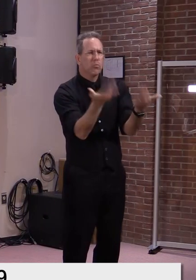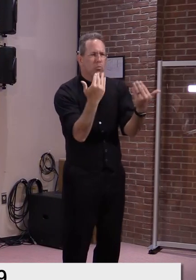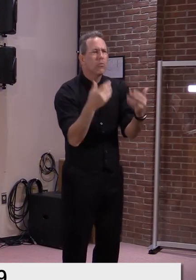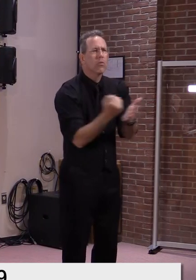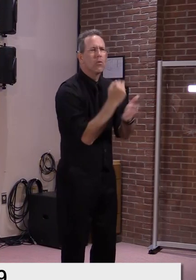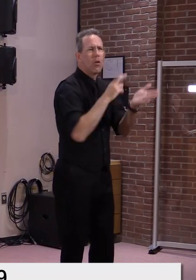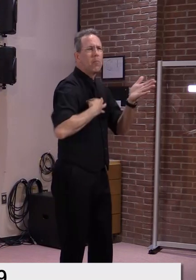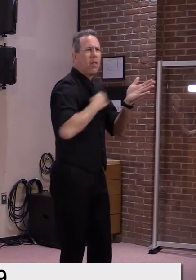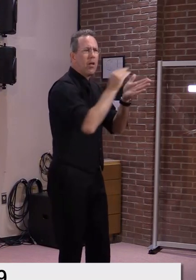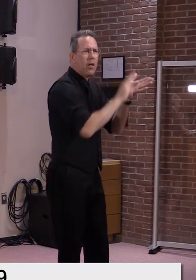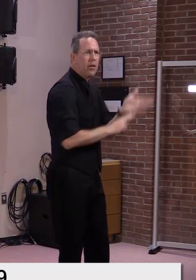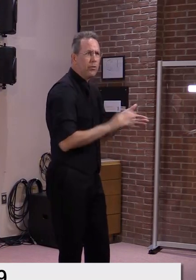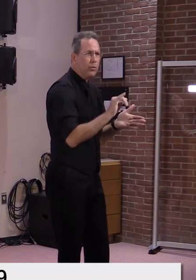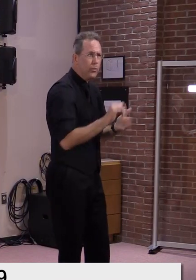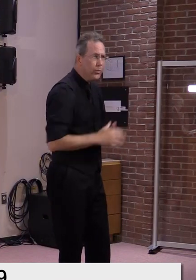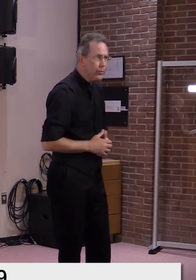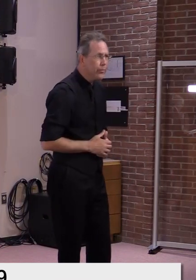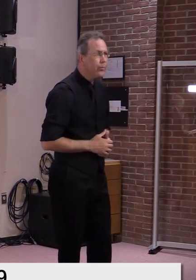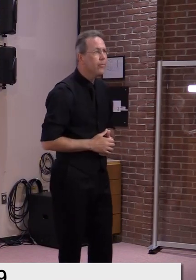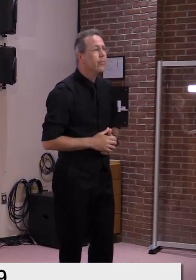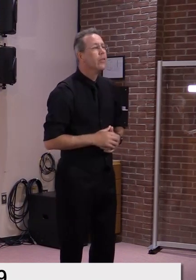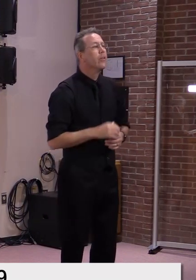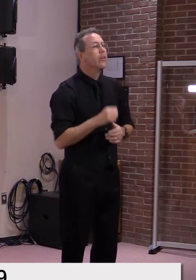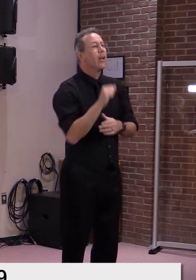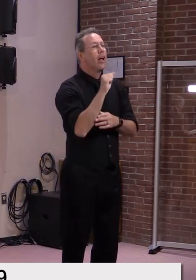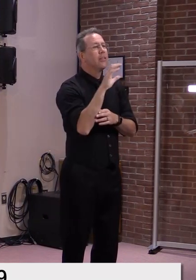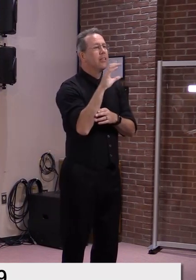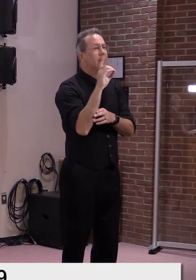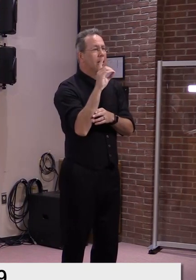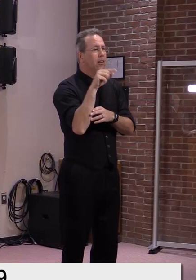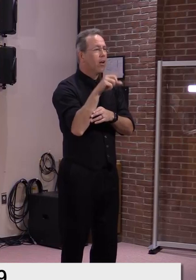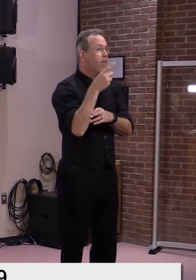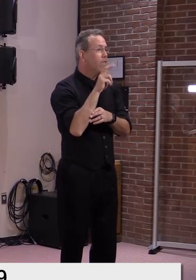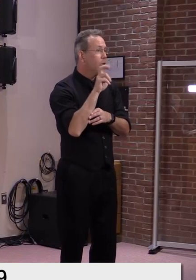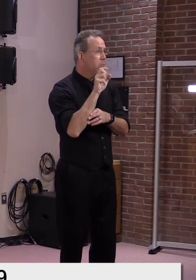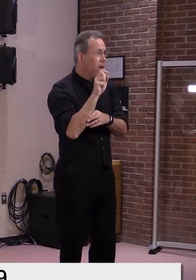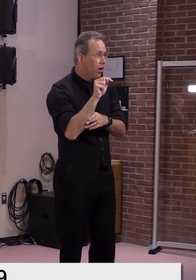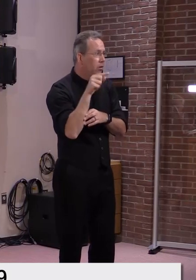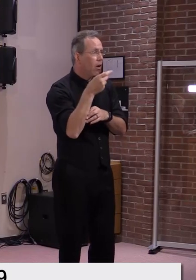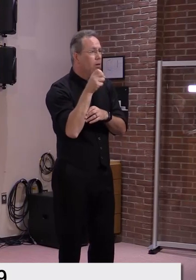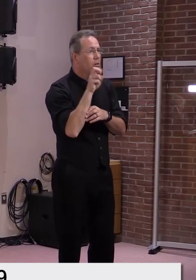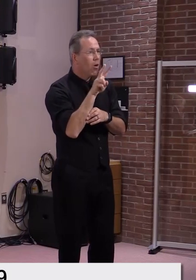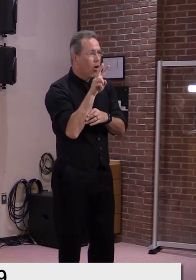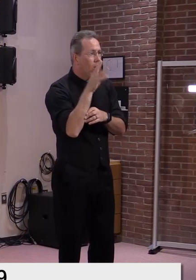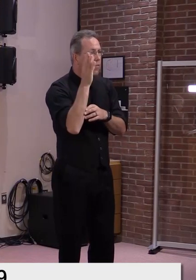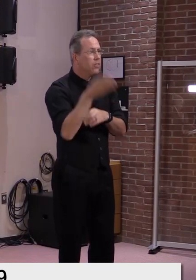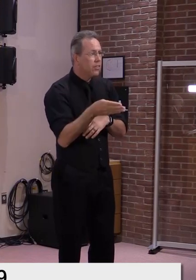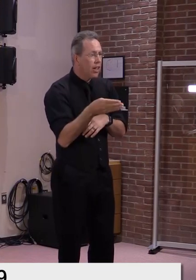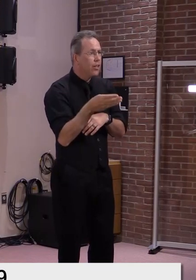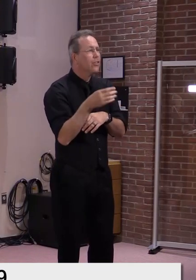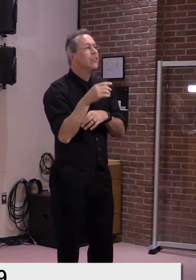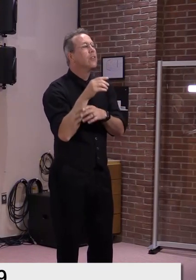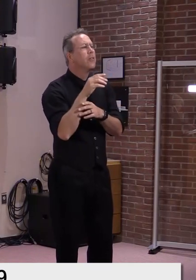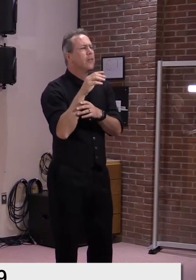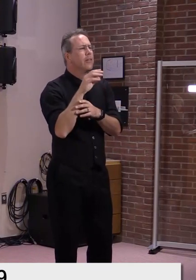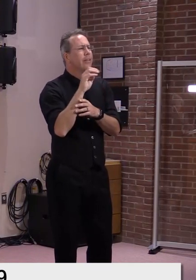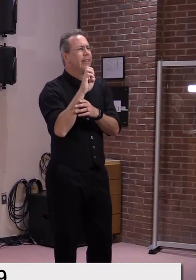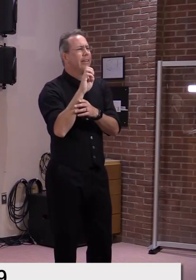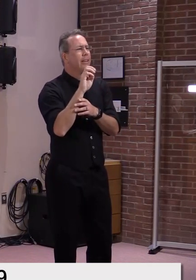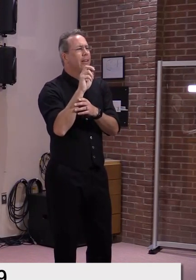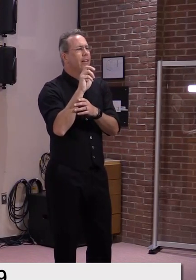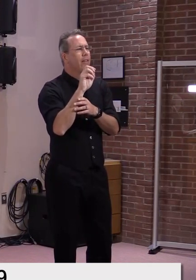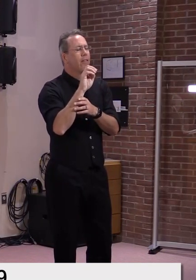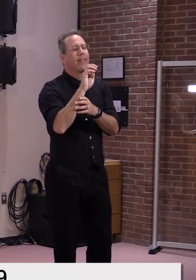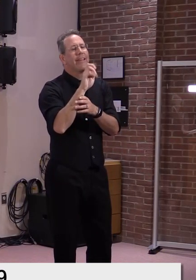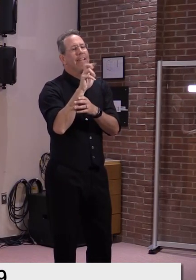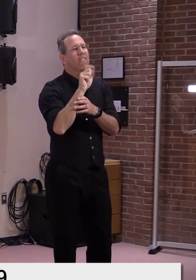accd.vermont.gov/event-types-vaccine-clinics. As I mentioned on Friday, we'll continue our walk-in strategy at all our locations. This means